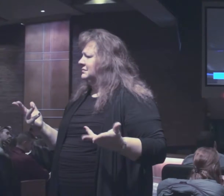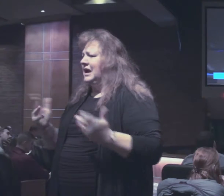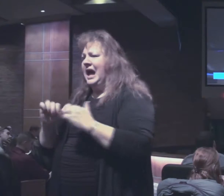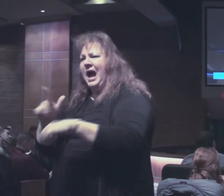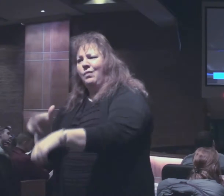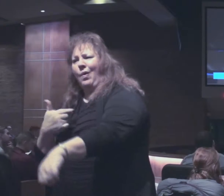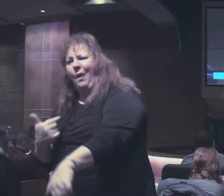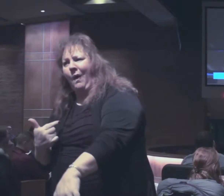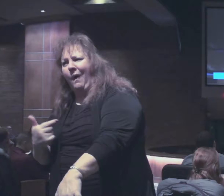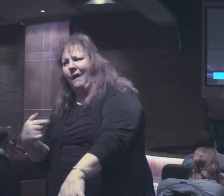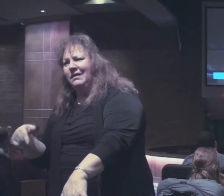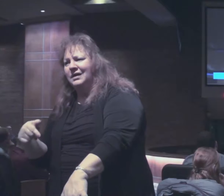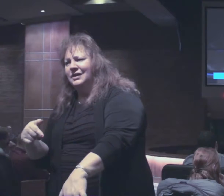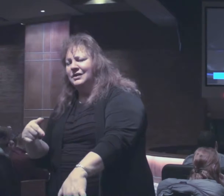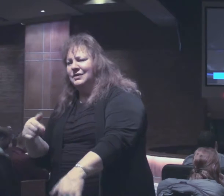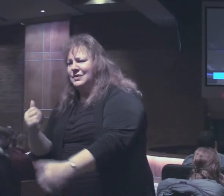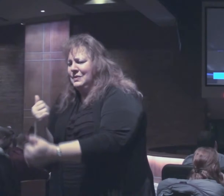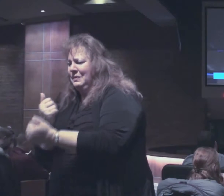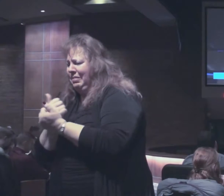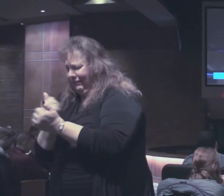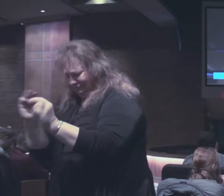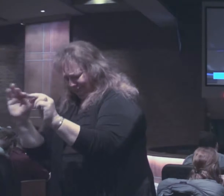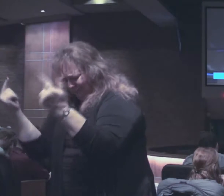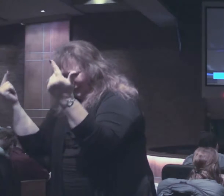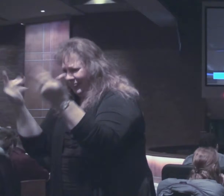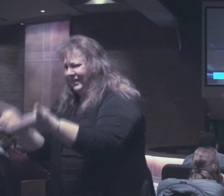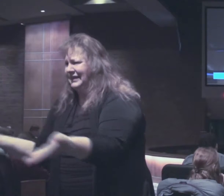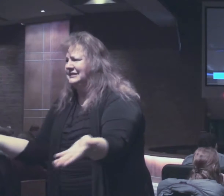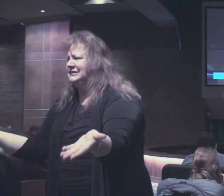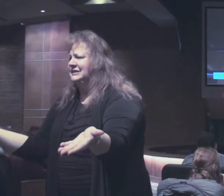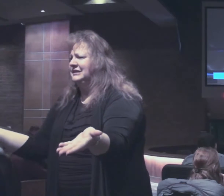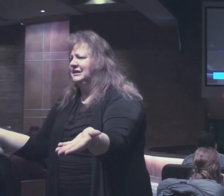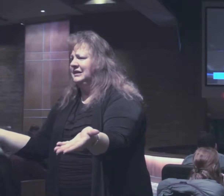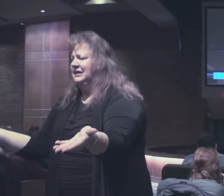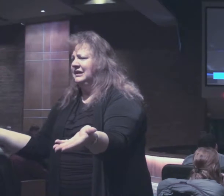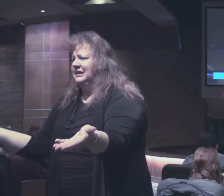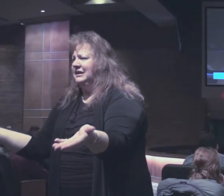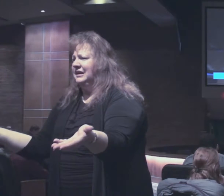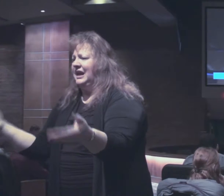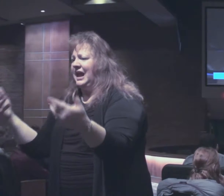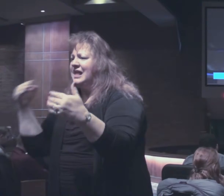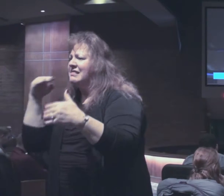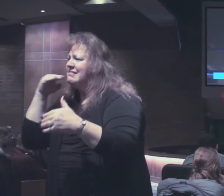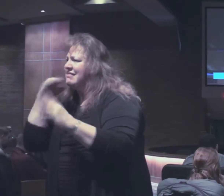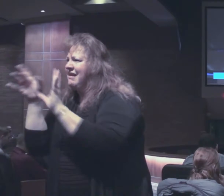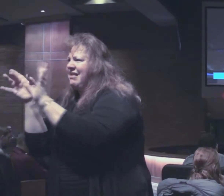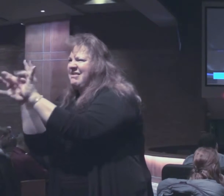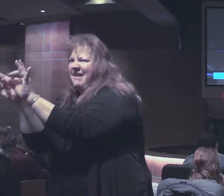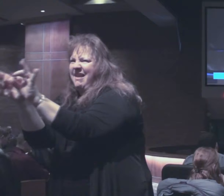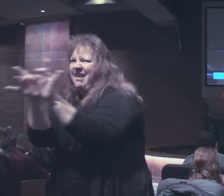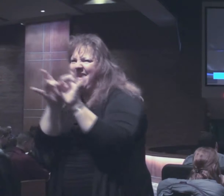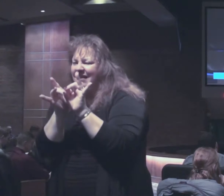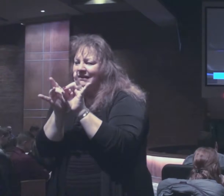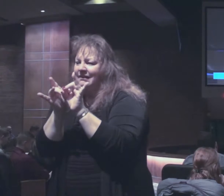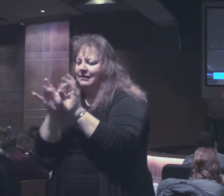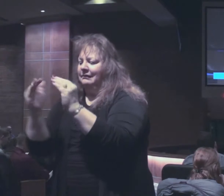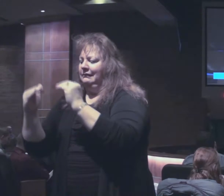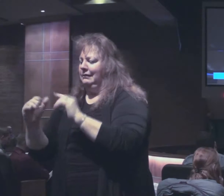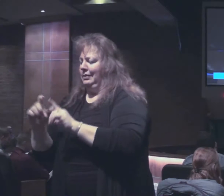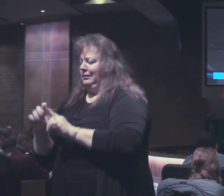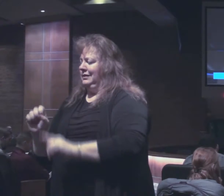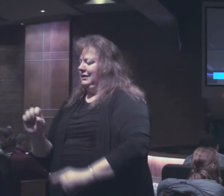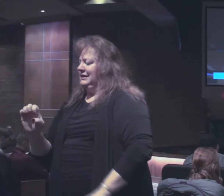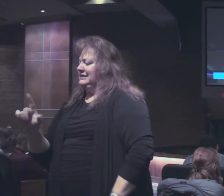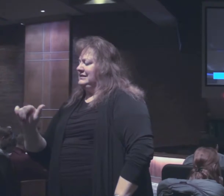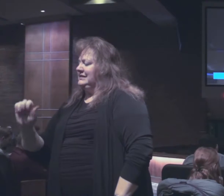How long will you love what is worthless and aim at deception? Selah.